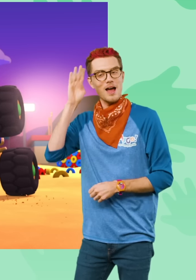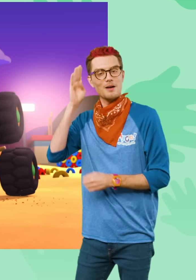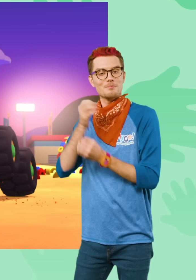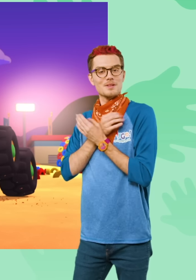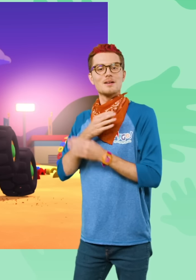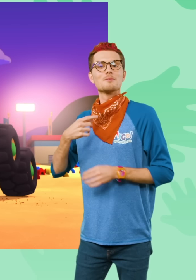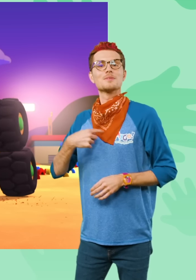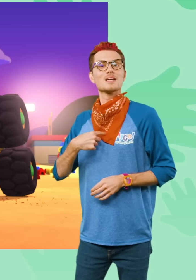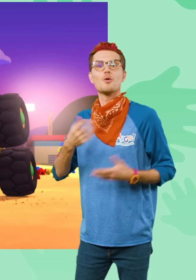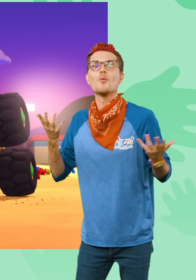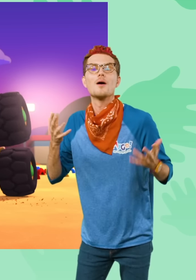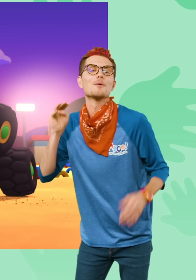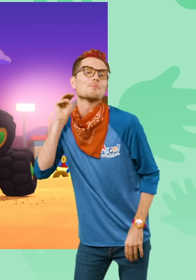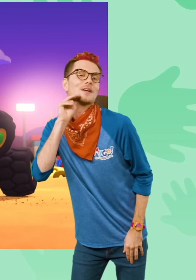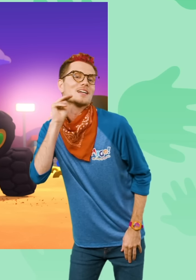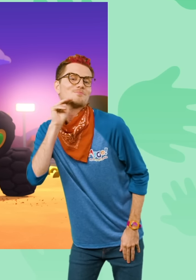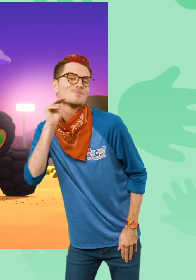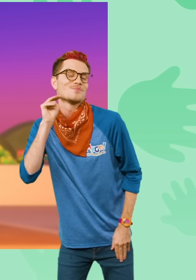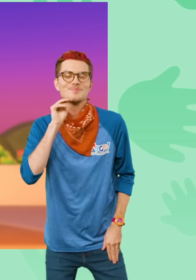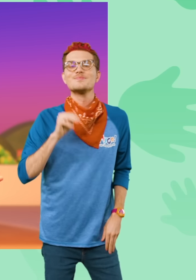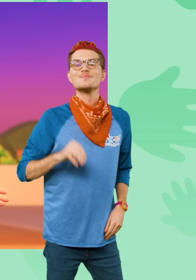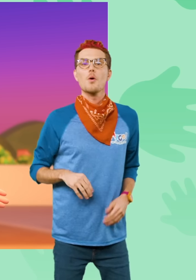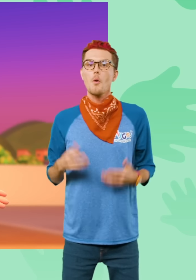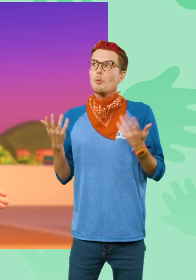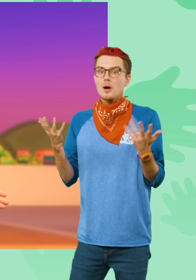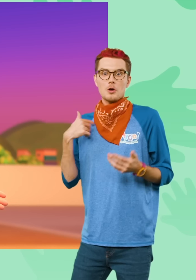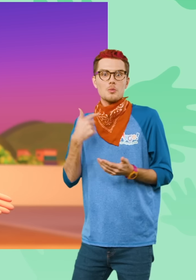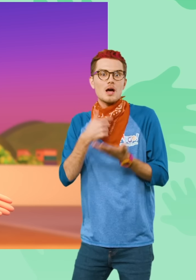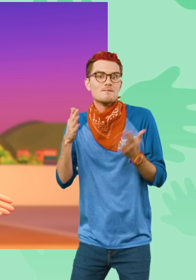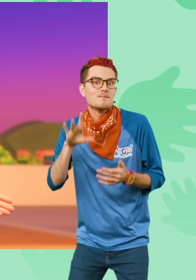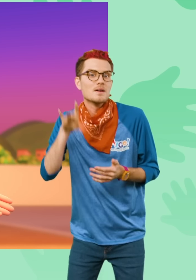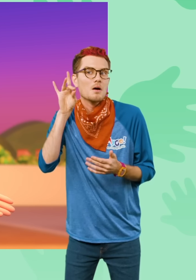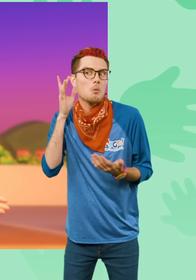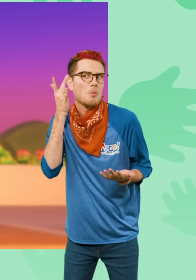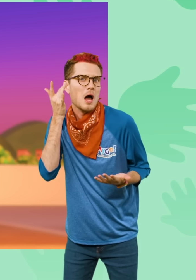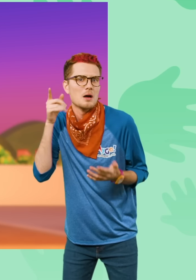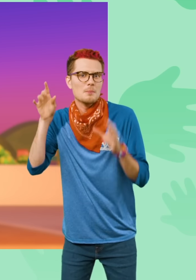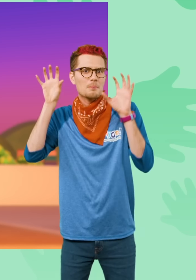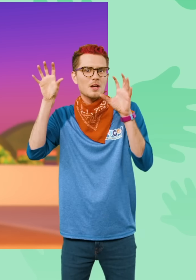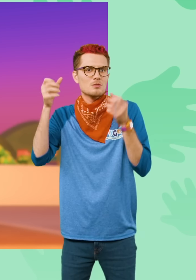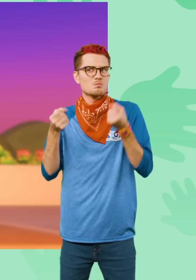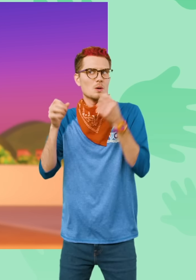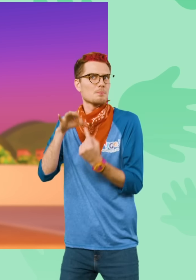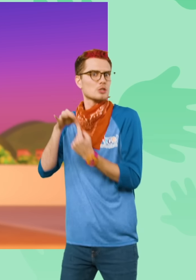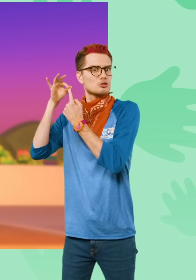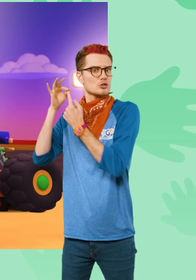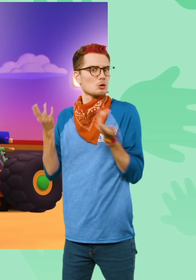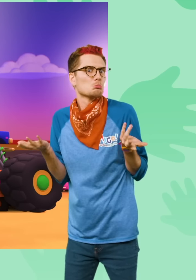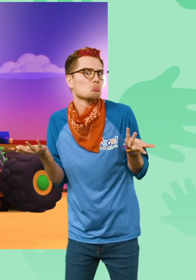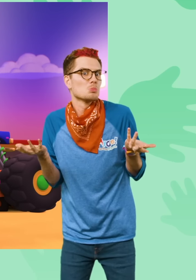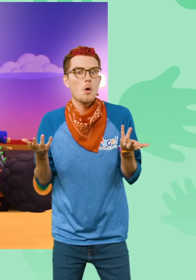crushed that car! Hi, Blippi. I'm Megan. So, Megan, we're here to find out what makes a monster truck